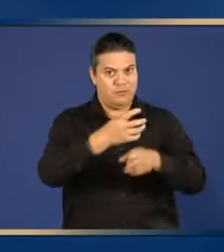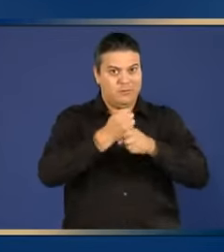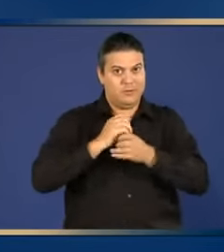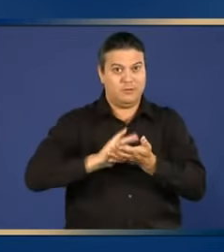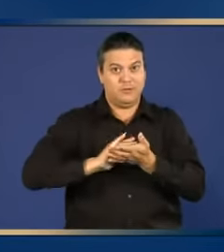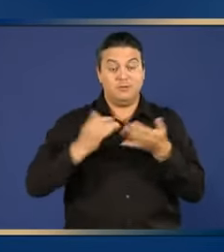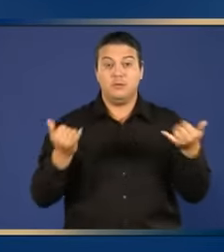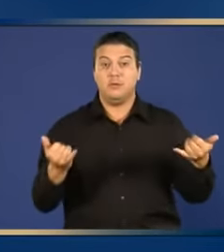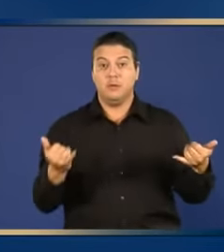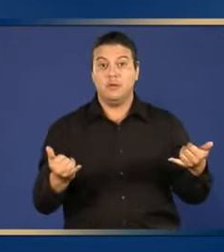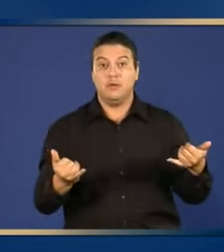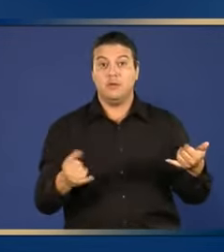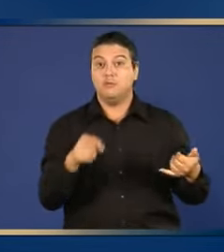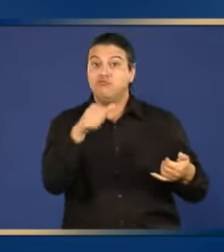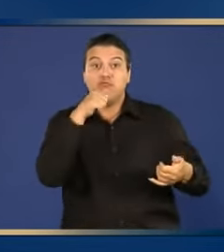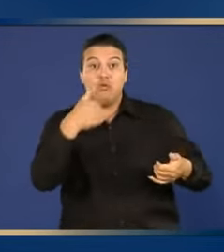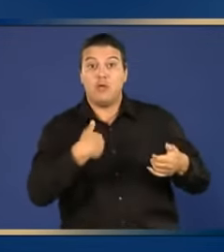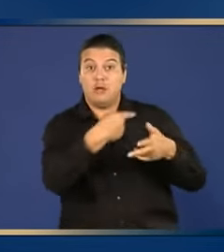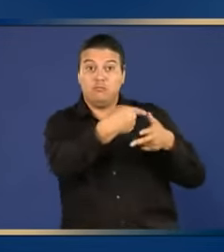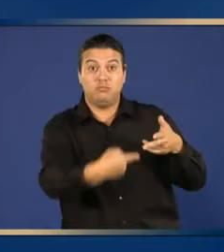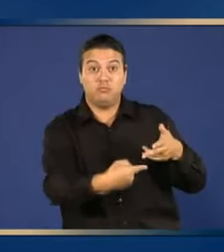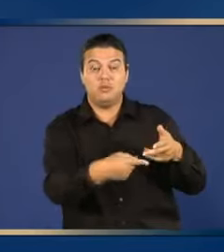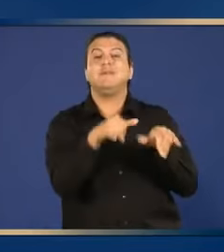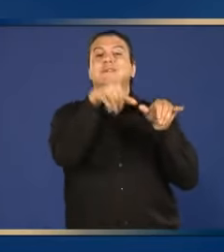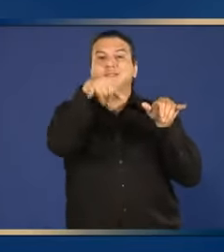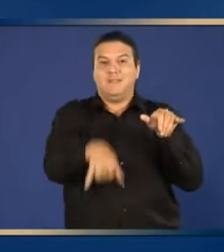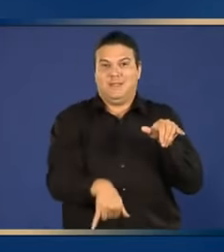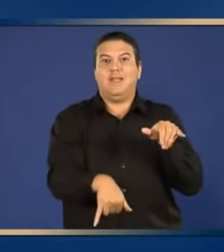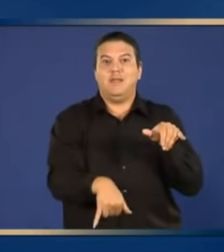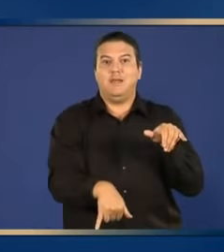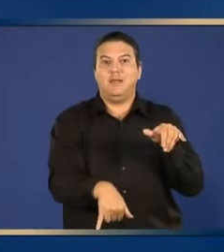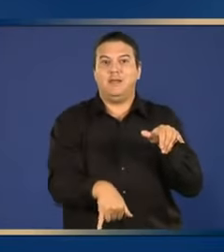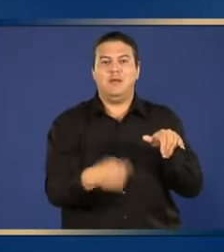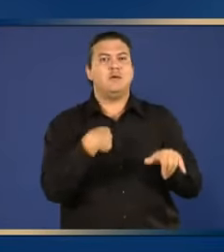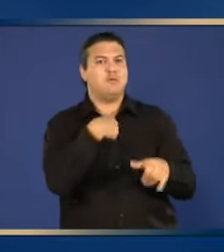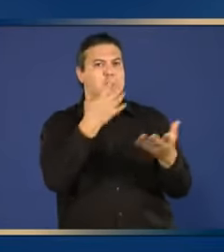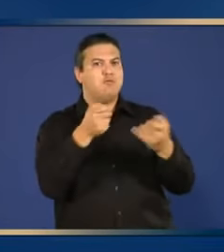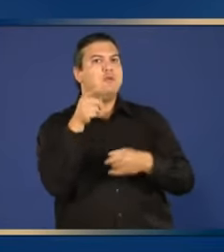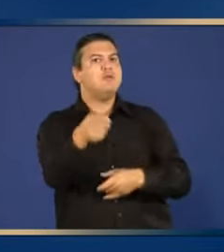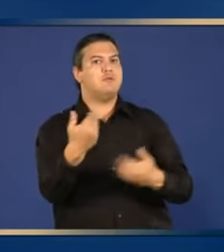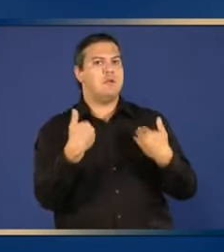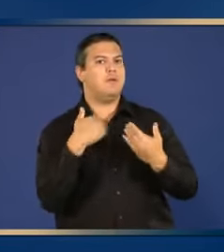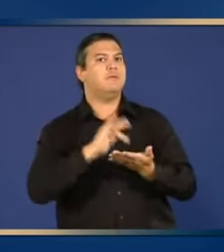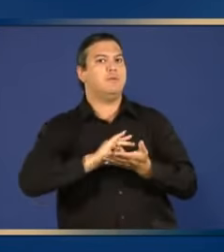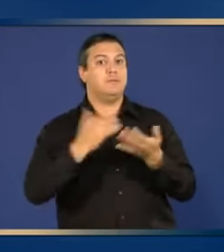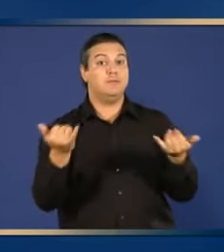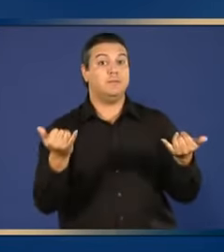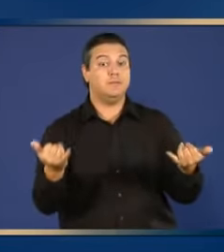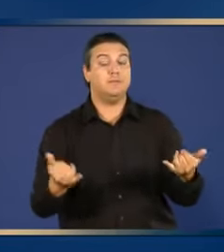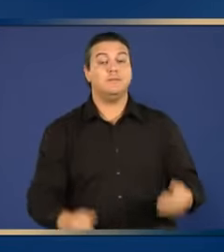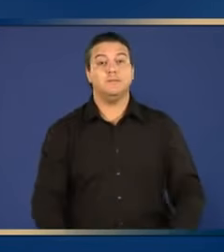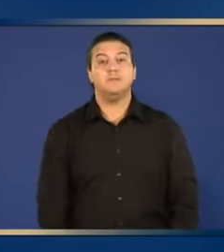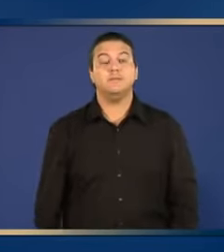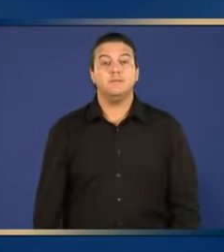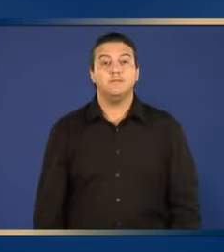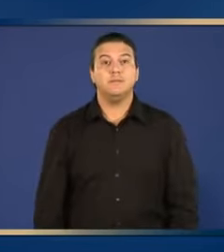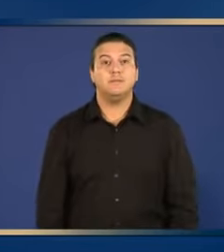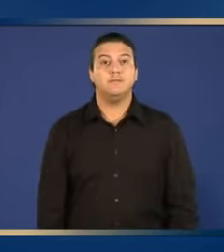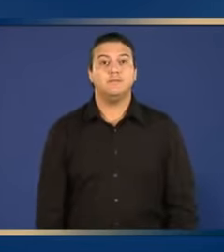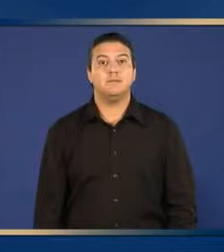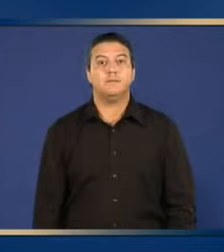items, stay here anyway. We want you to receive medicine today.